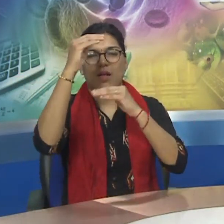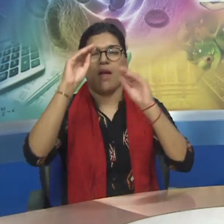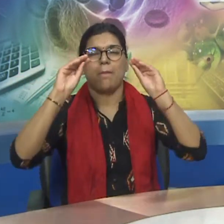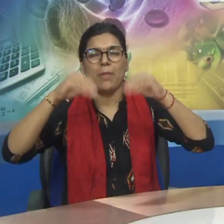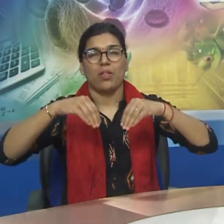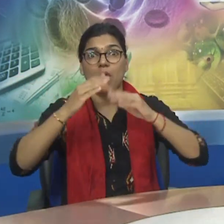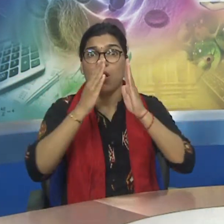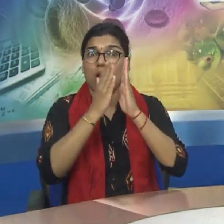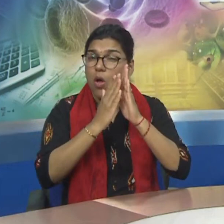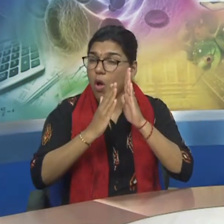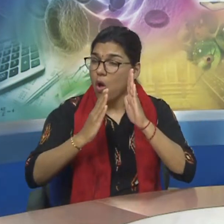places